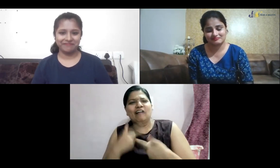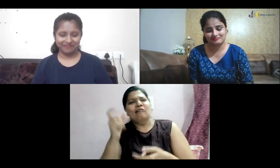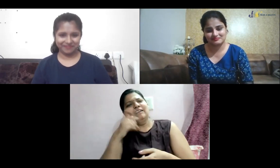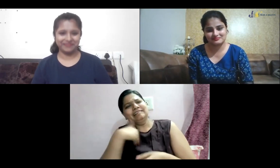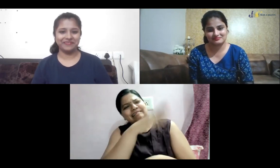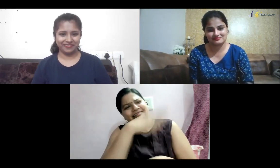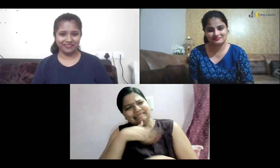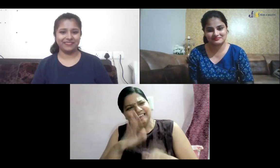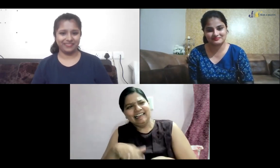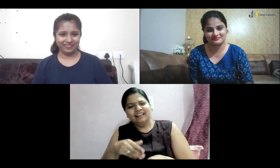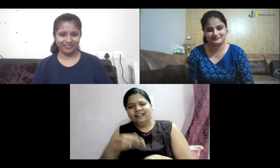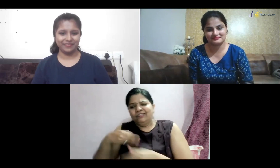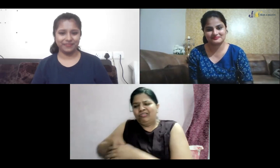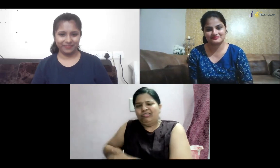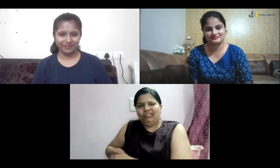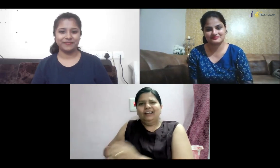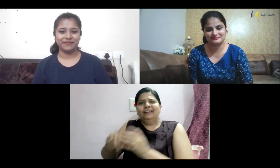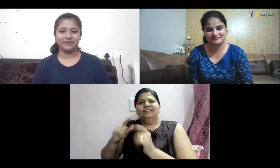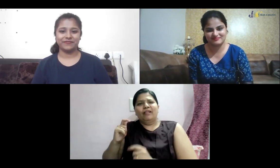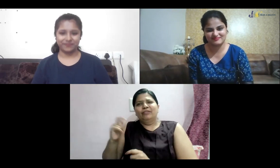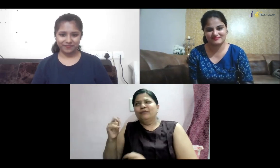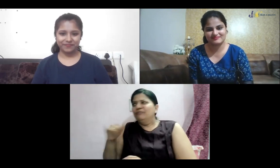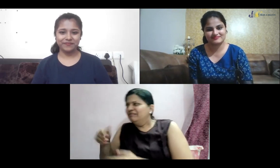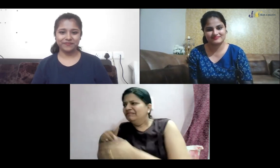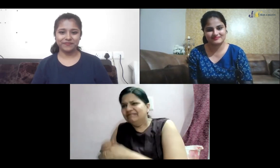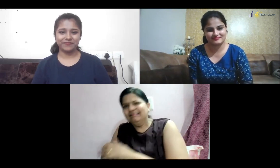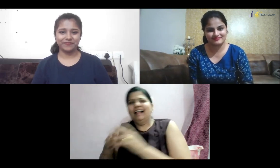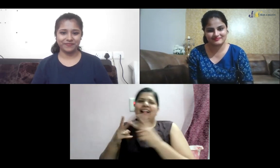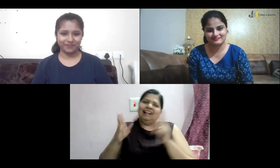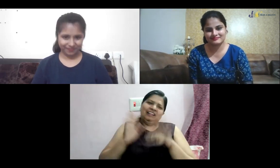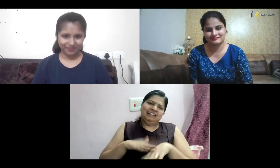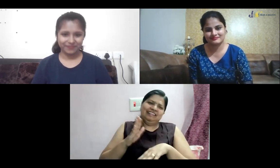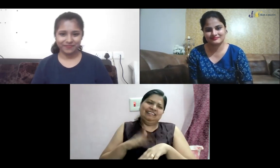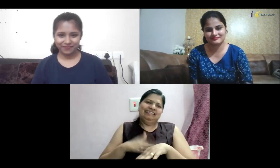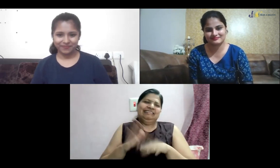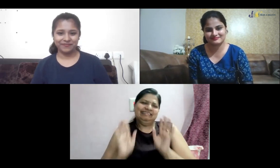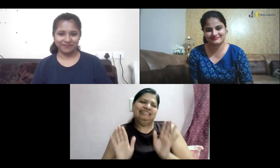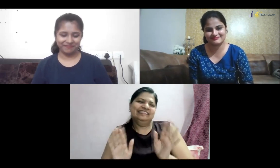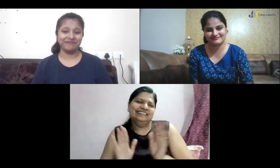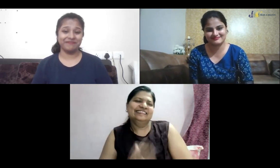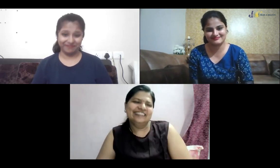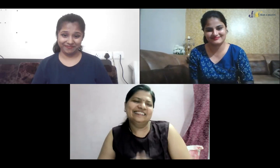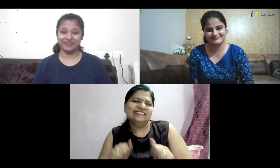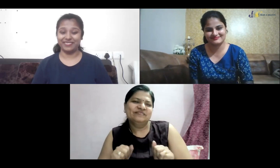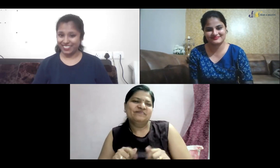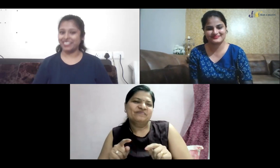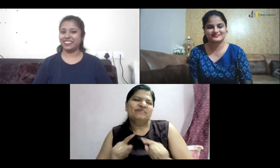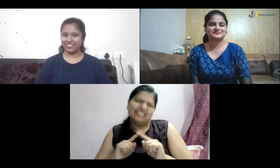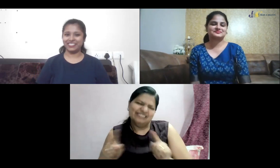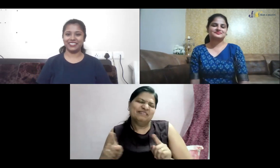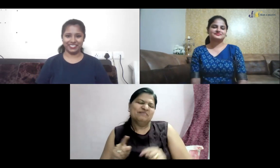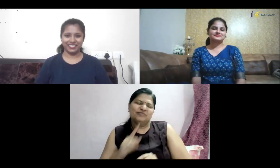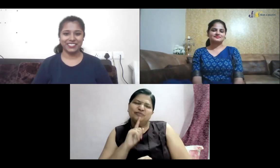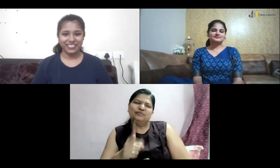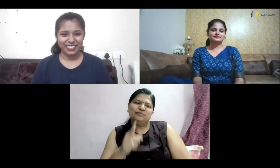traveling. So when I was menstruating, I was also going to college. So I will keeping the pad in my bag and I will